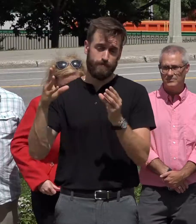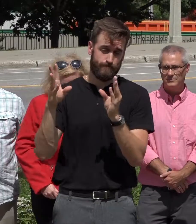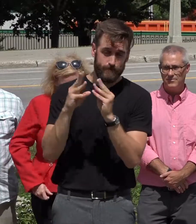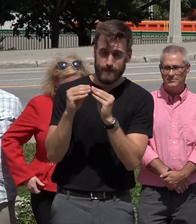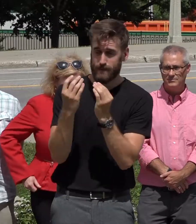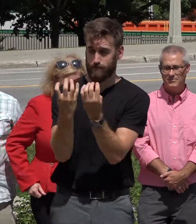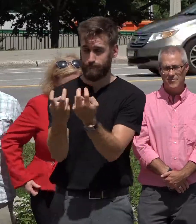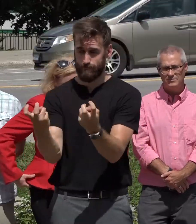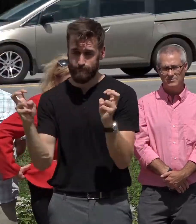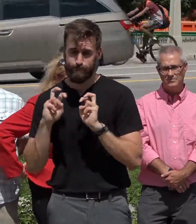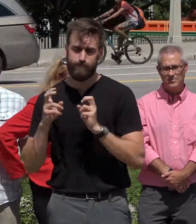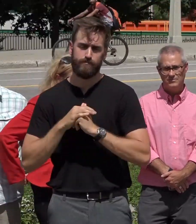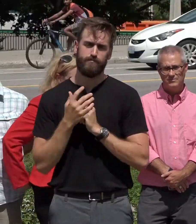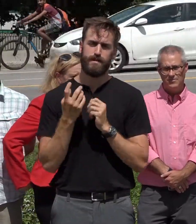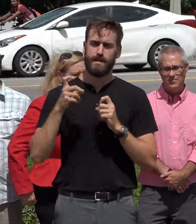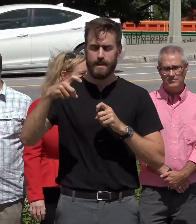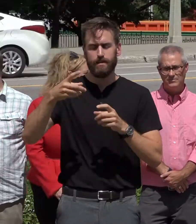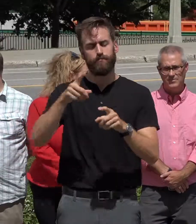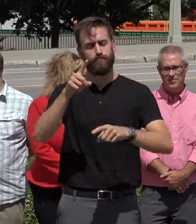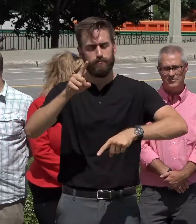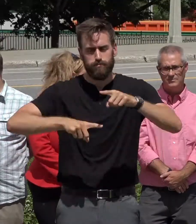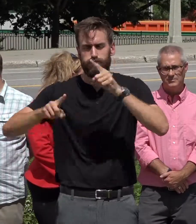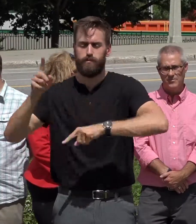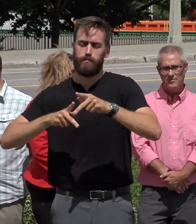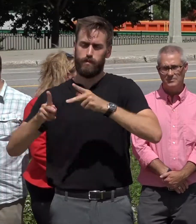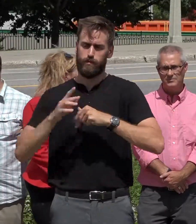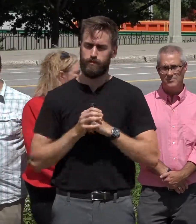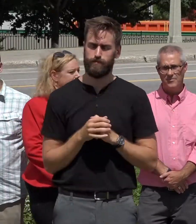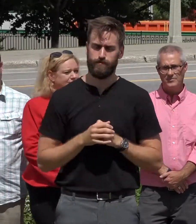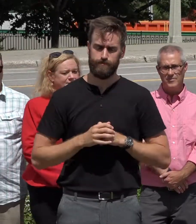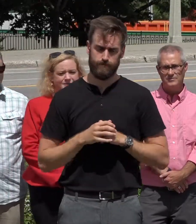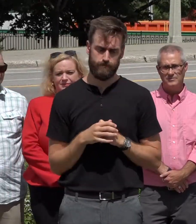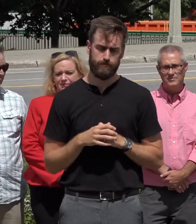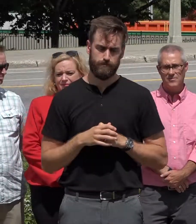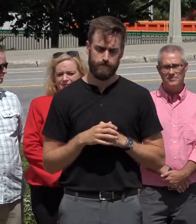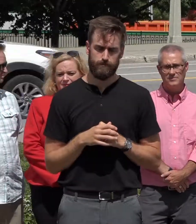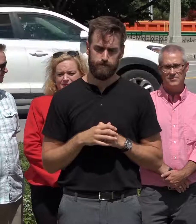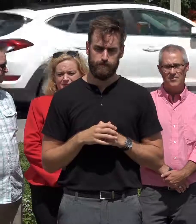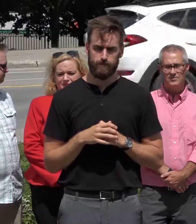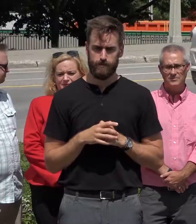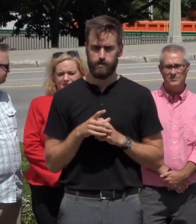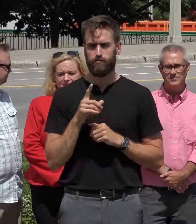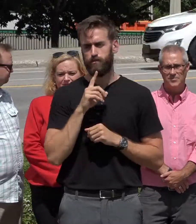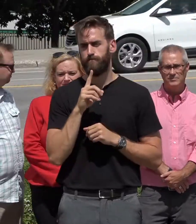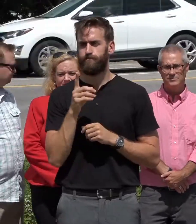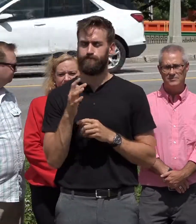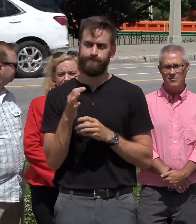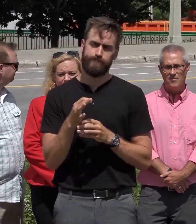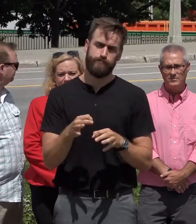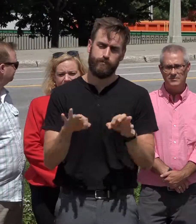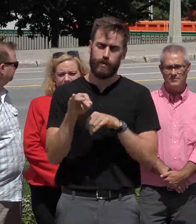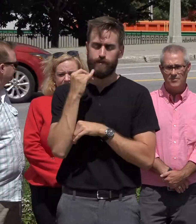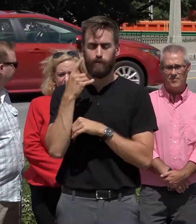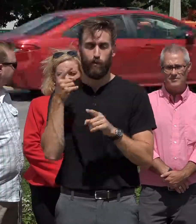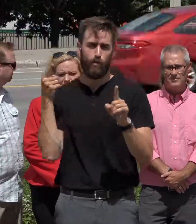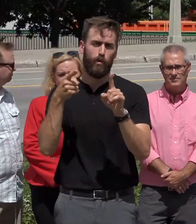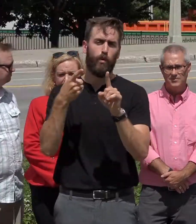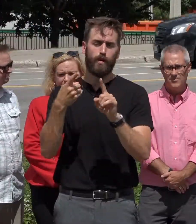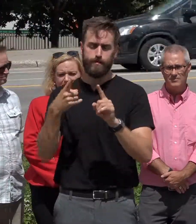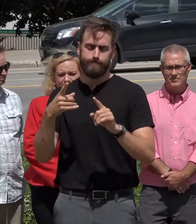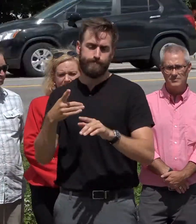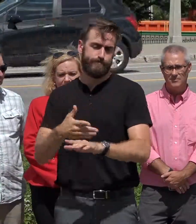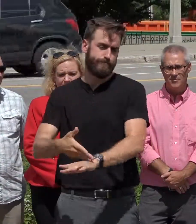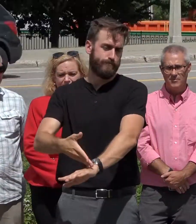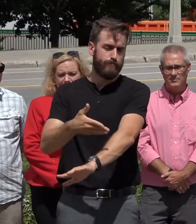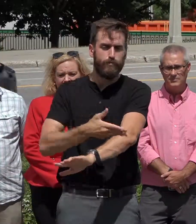be there, and we have to be diverse. The diversity of our community has got to be there for us to continue to grow and to continue